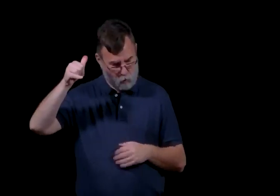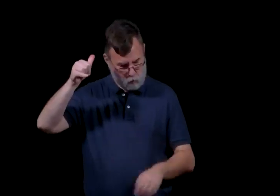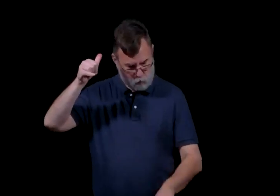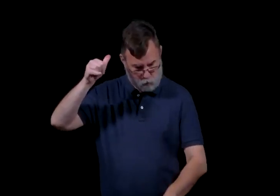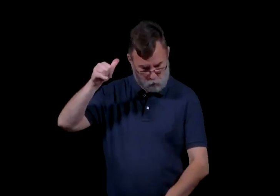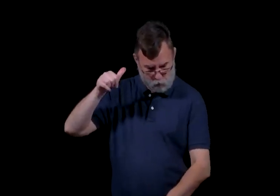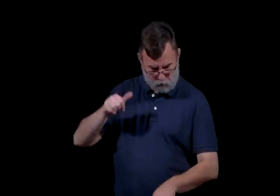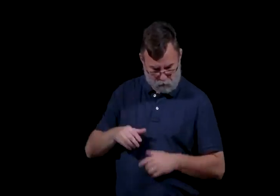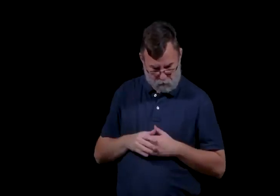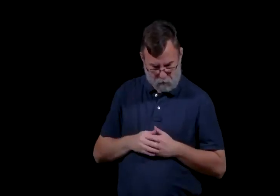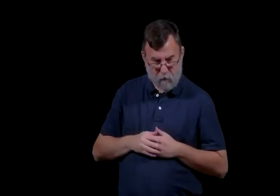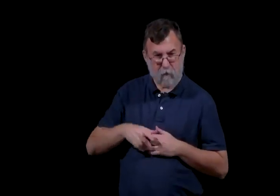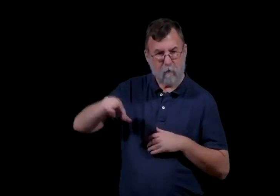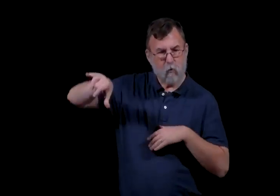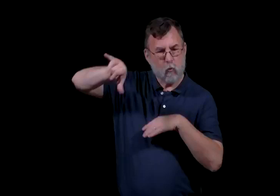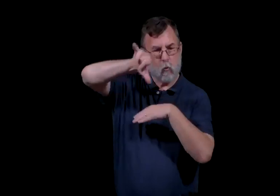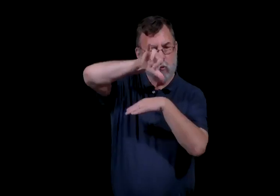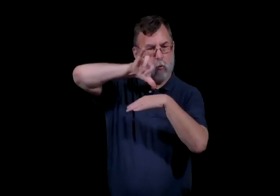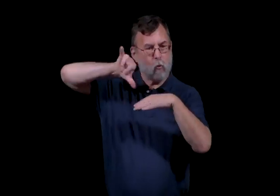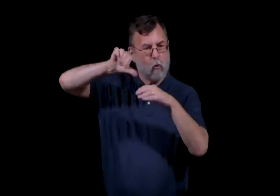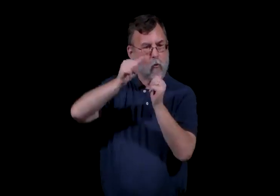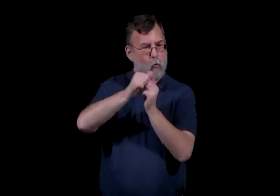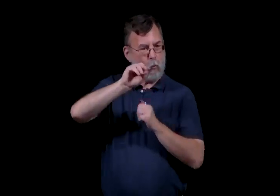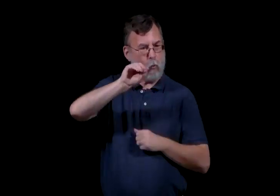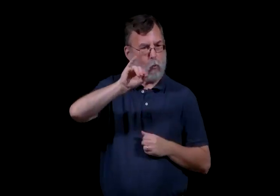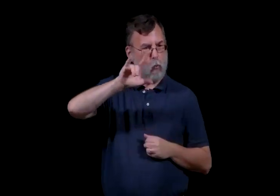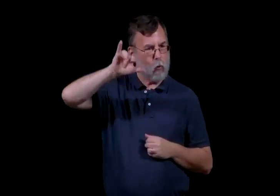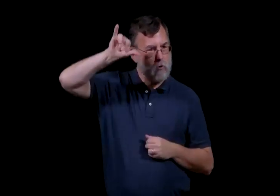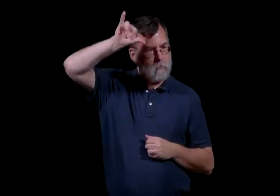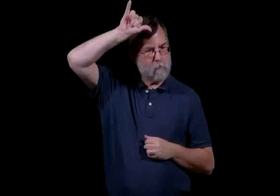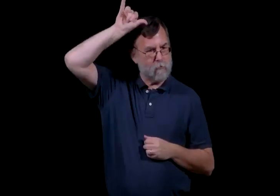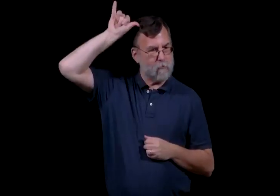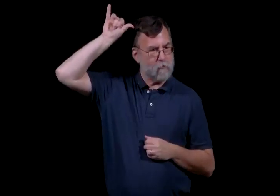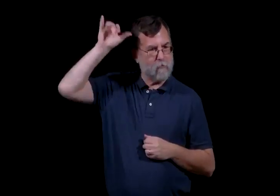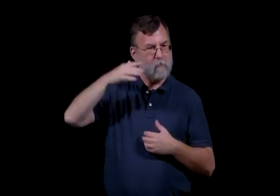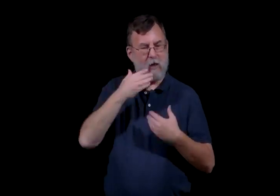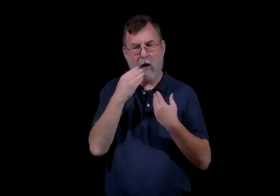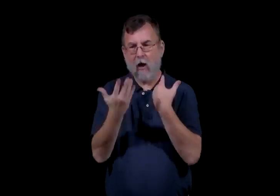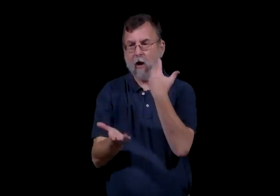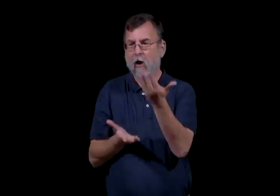enemies. Then there's a yellow bead. He anoints my head with oil.